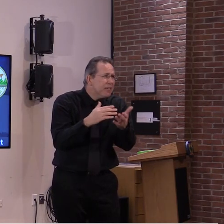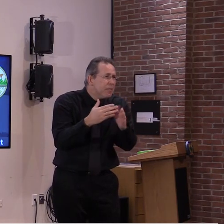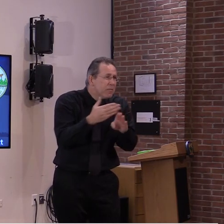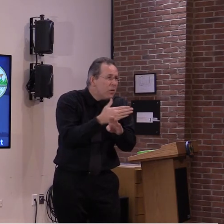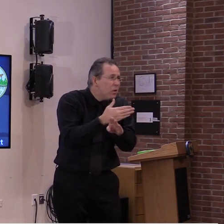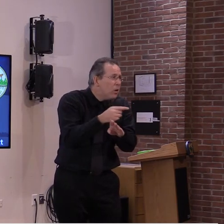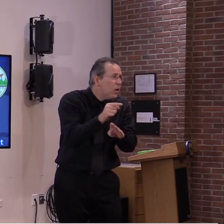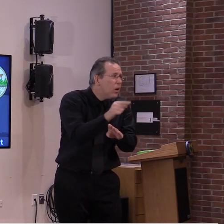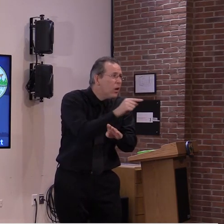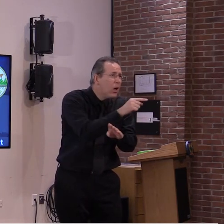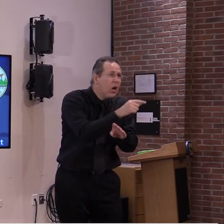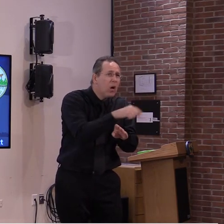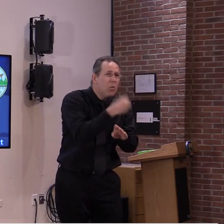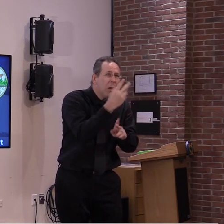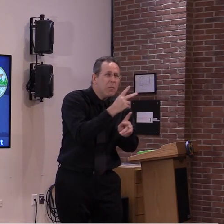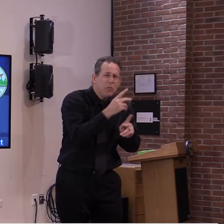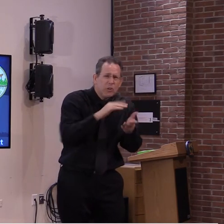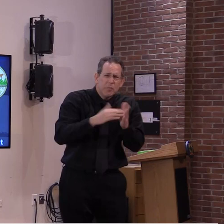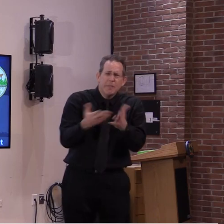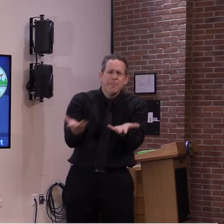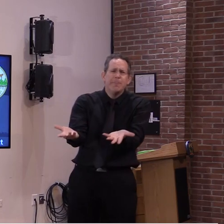I wouldn't take that message away at all.